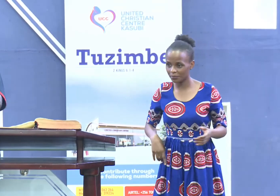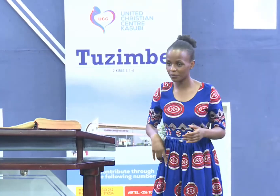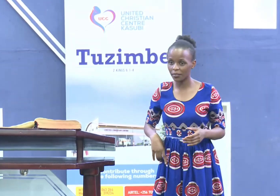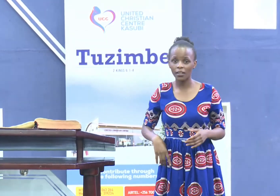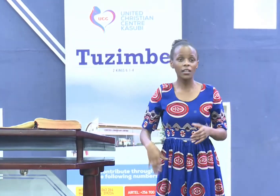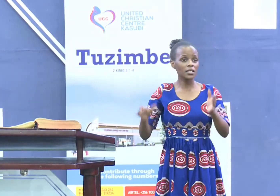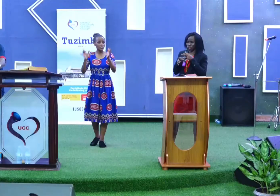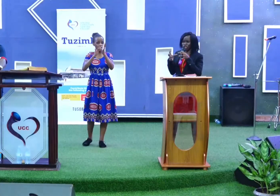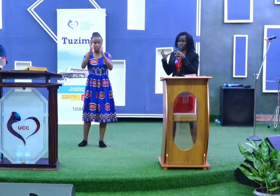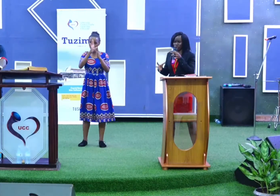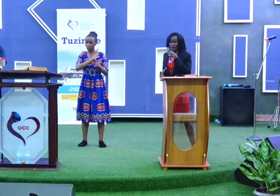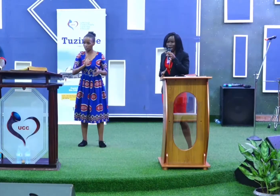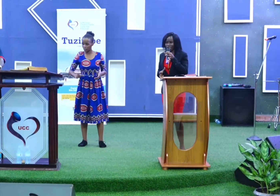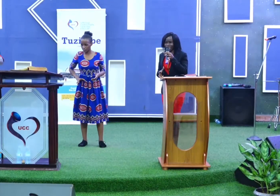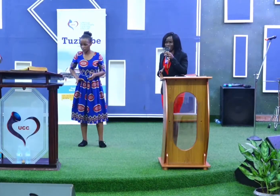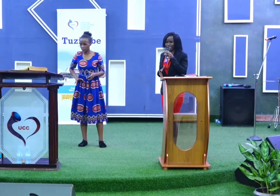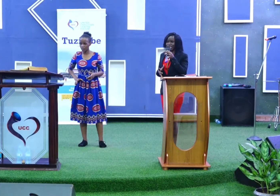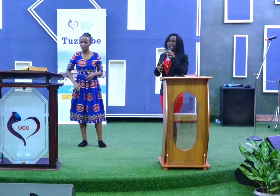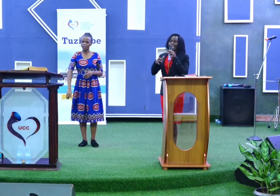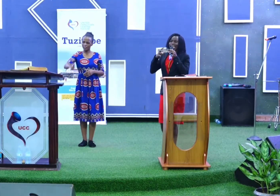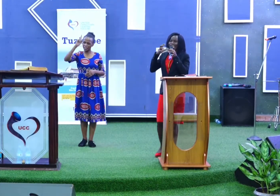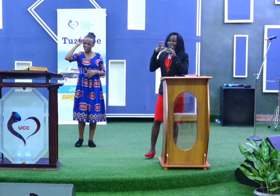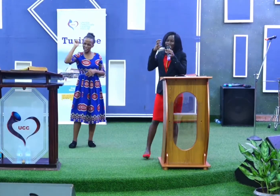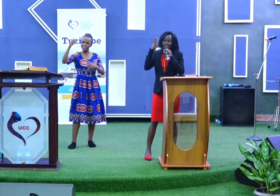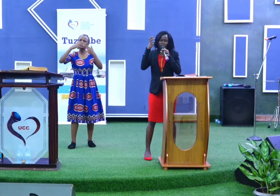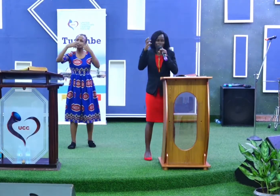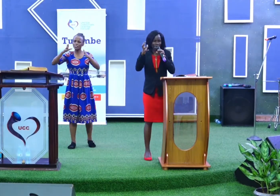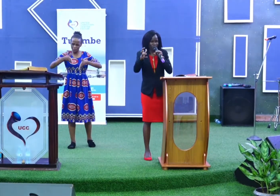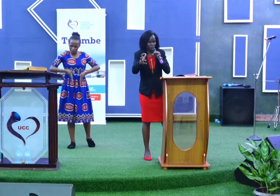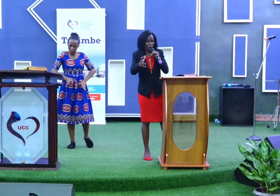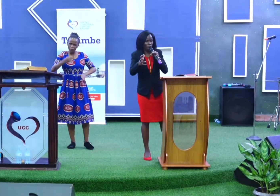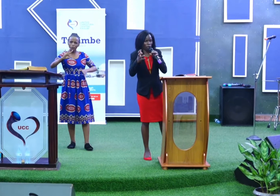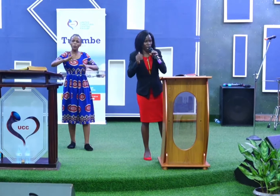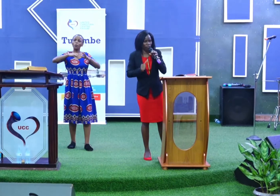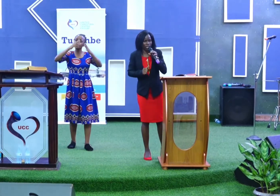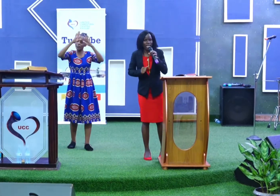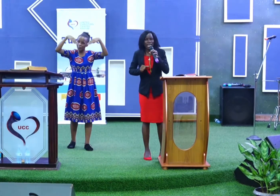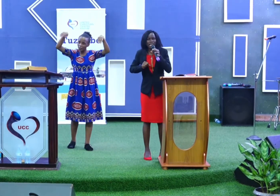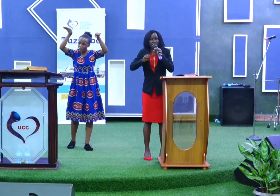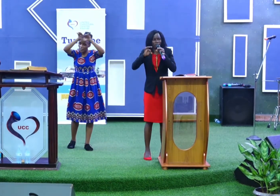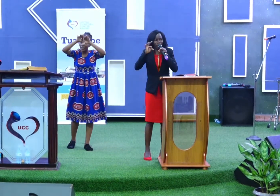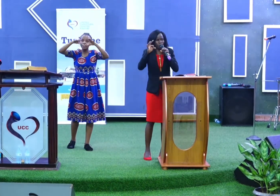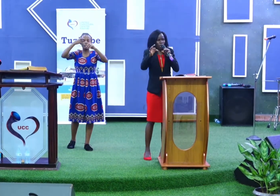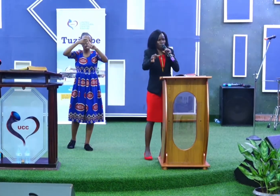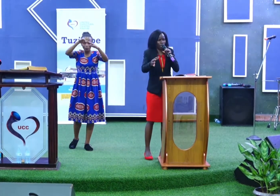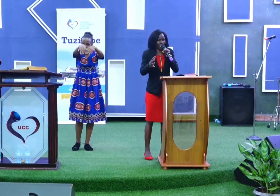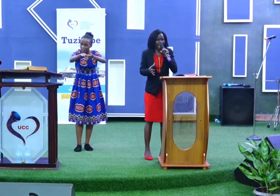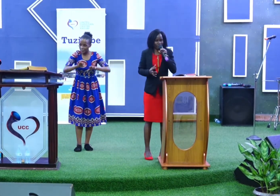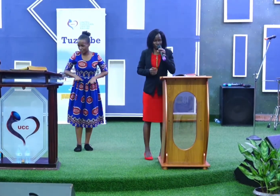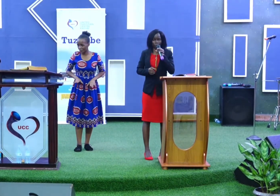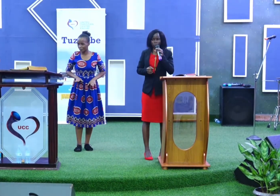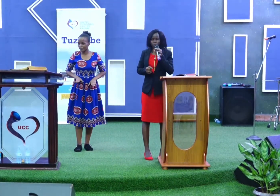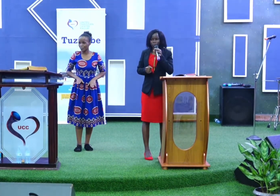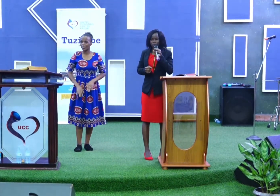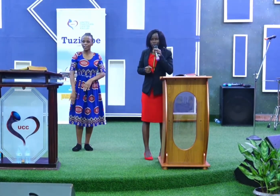Lord. Jesus Christ. He is the firstborn of heaven. He is the firstborn from the